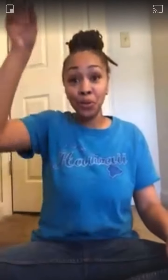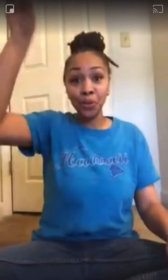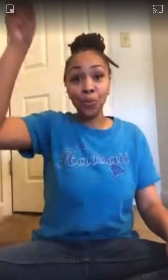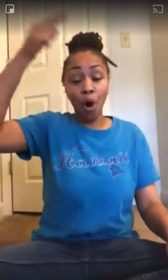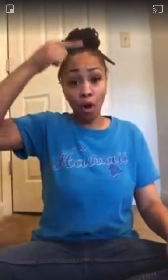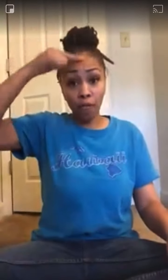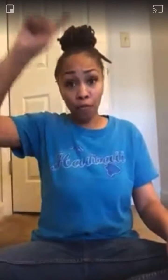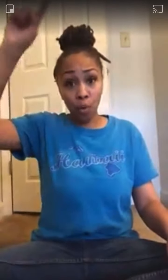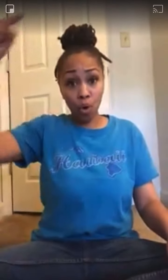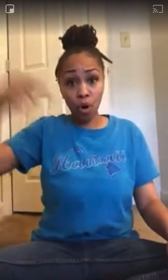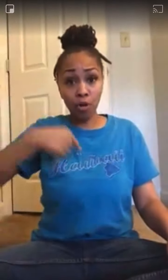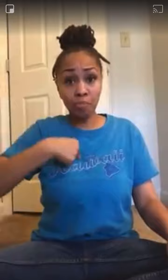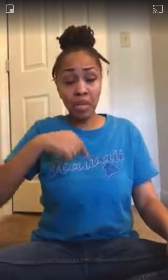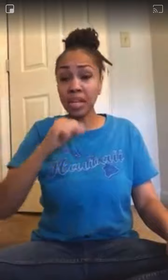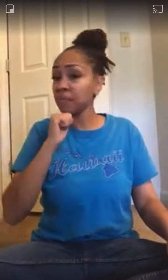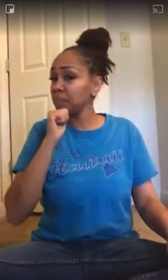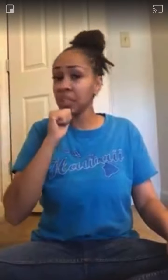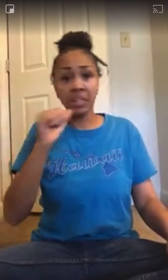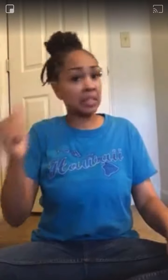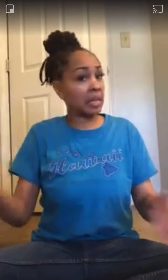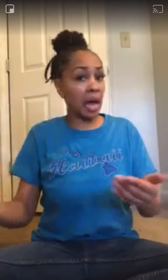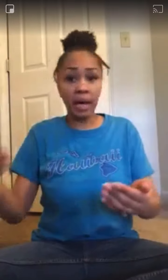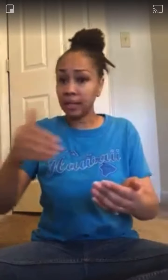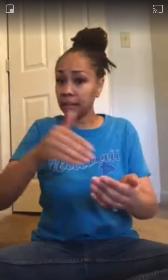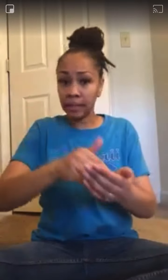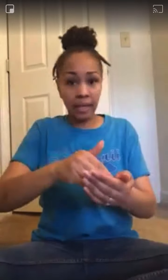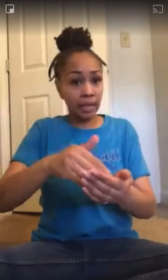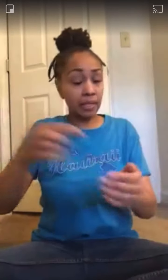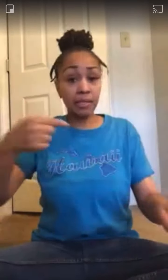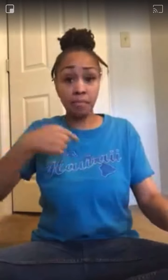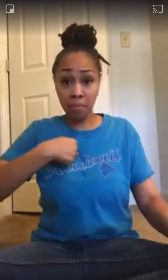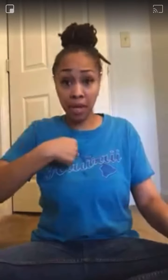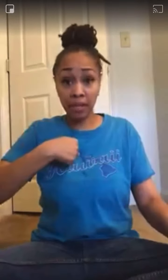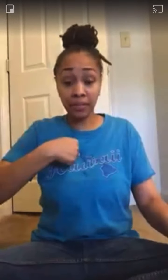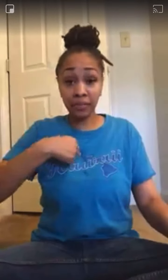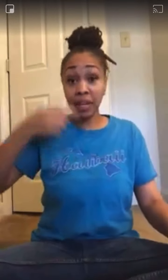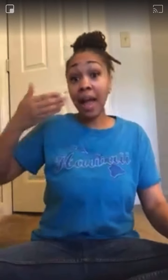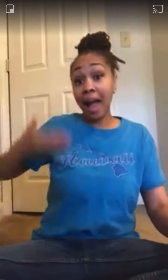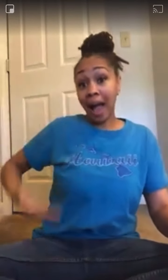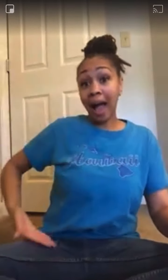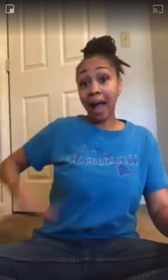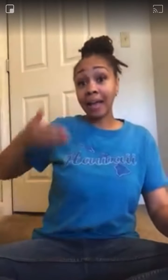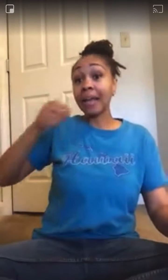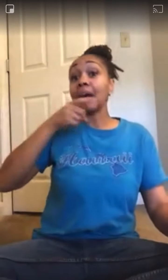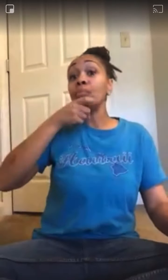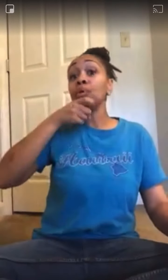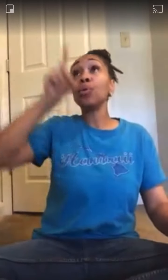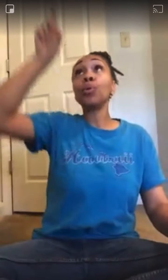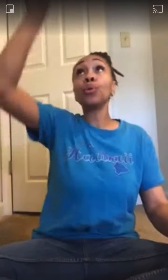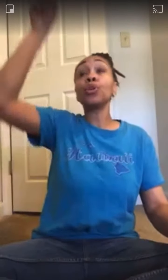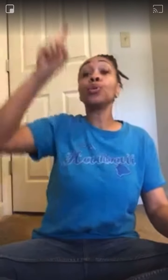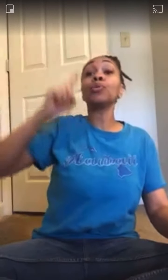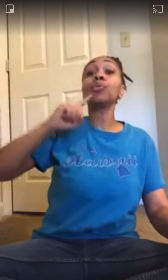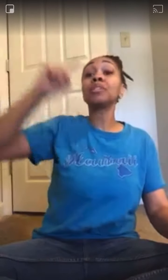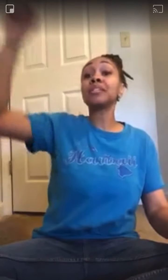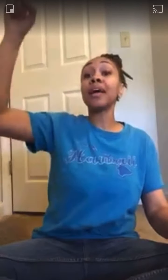you are for me, not against me. I am who you